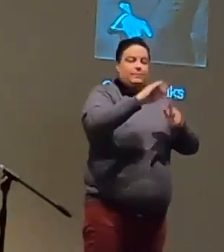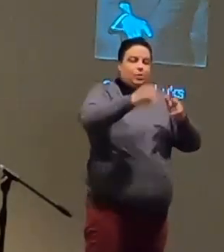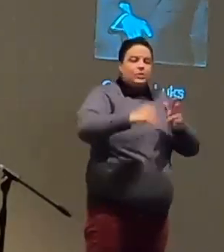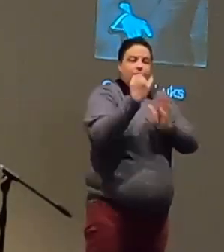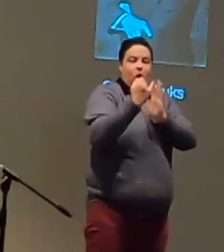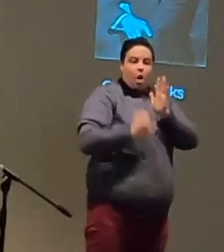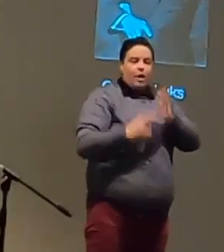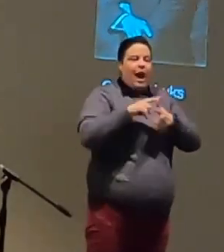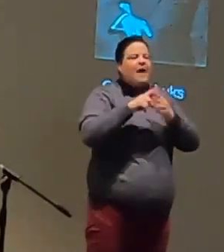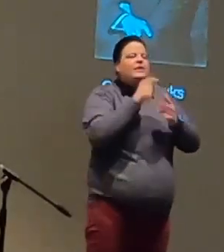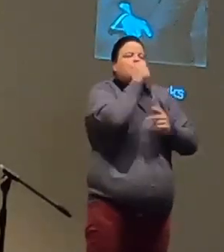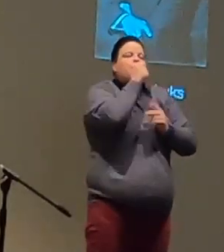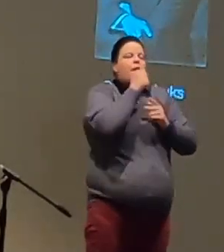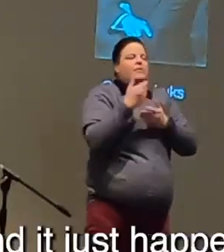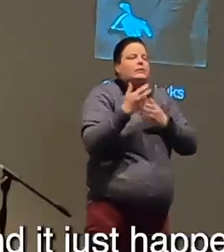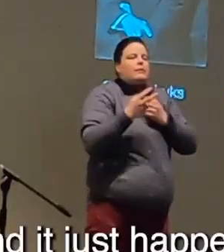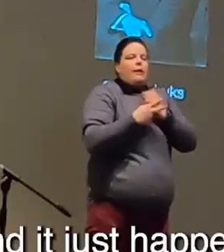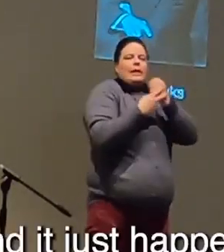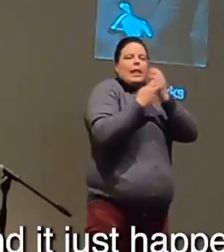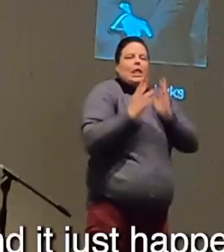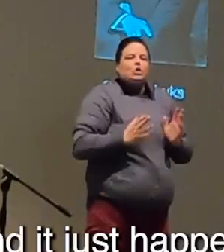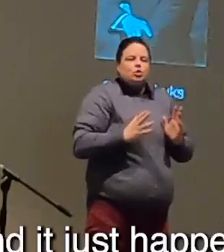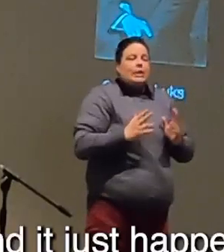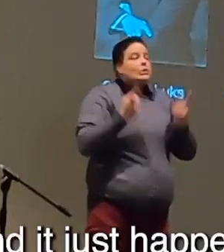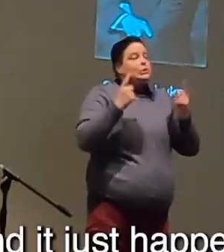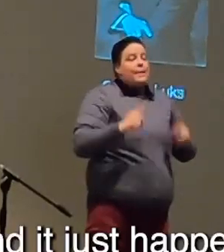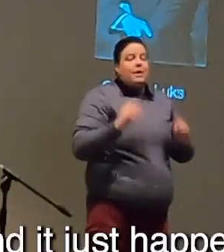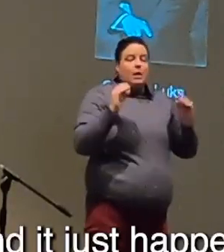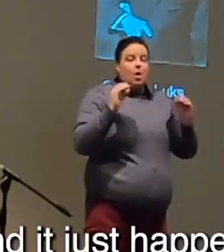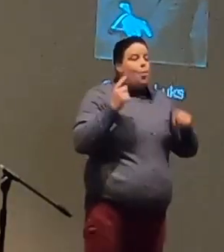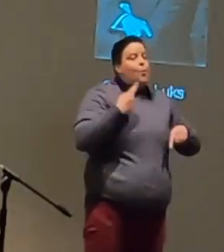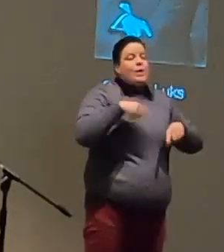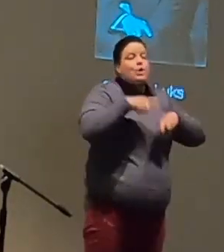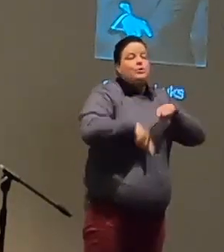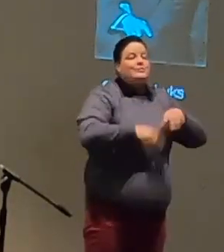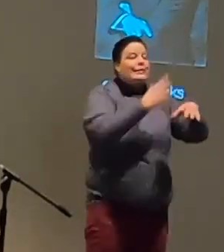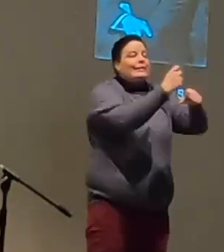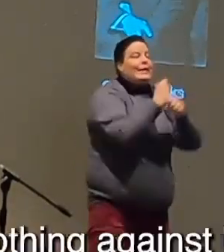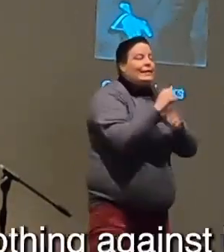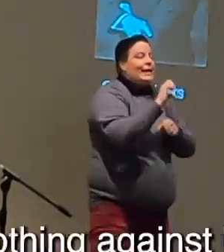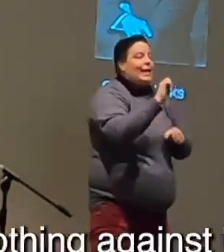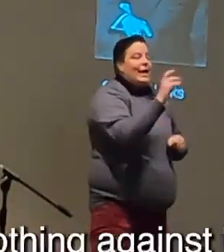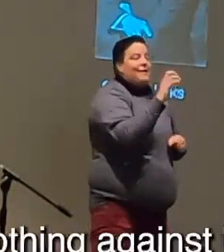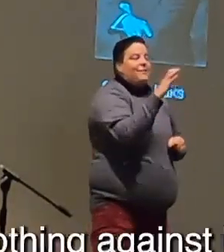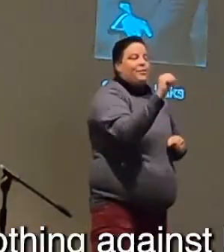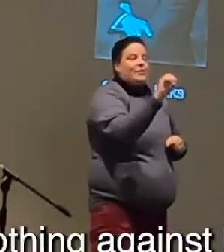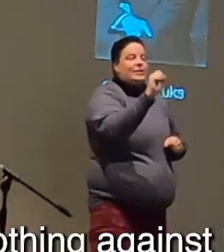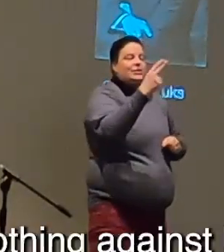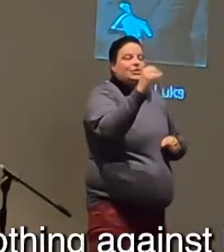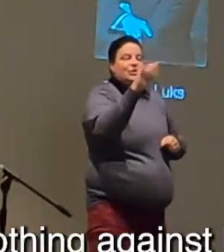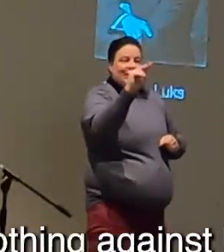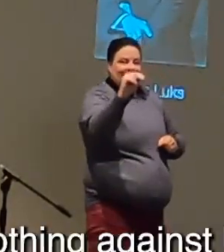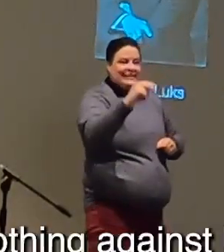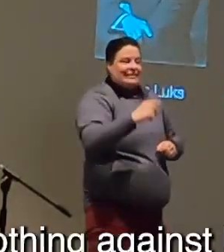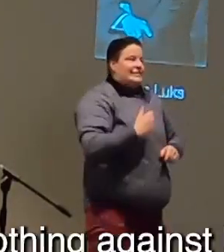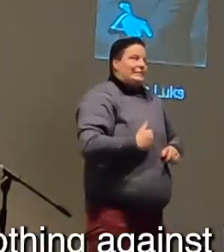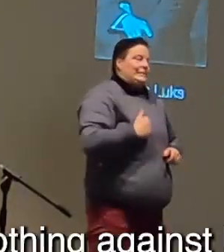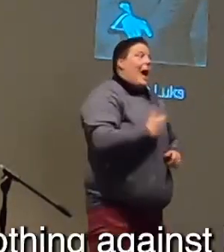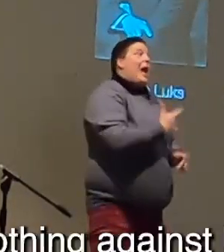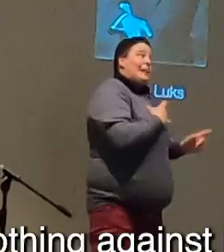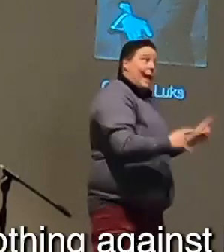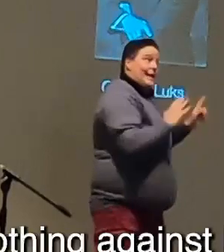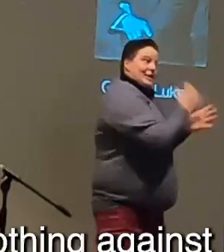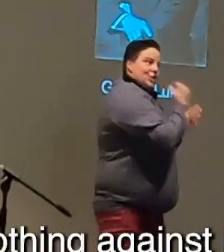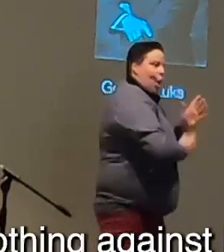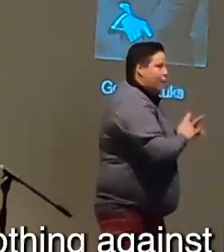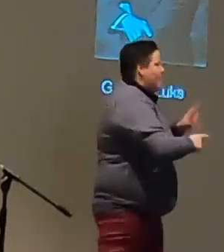some private collectors, and it just happens that none of us could get our hands on an Everett Shin. So, nothing against him. I really like his